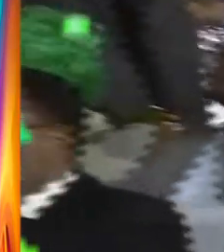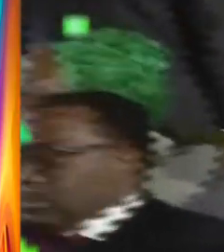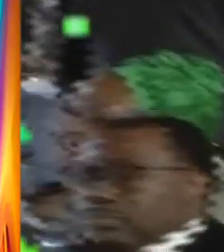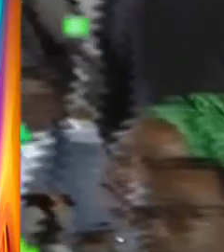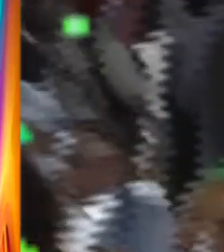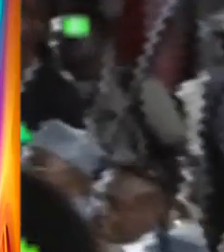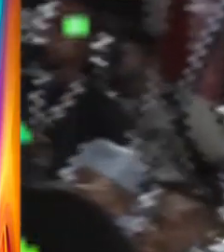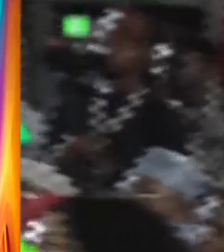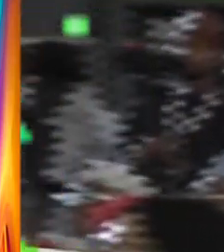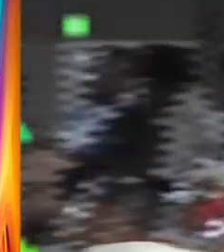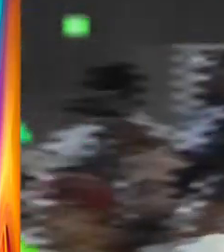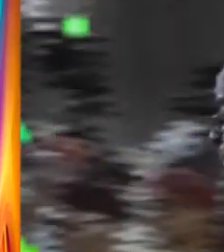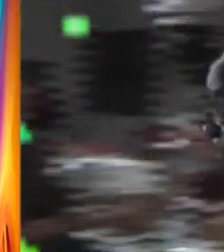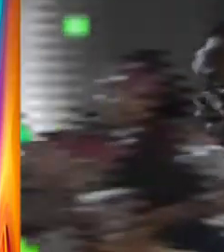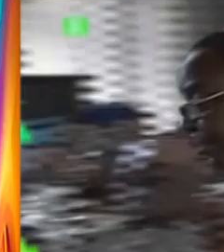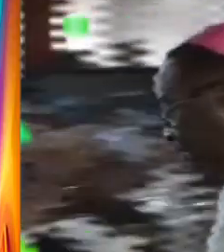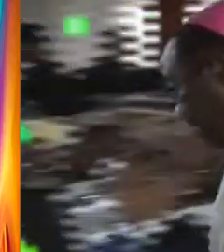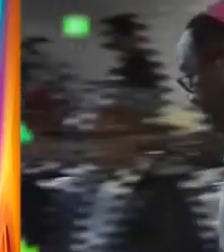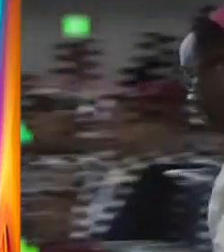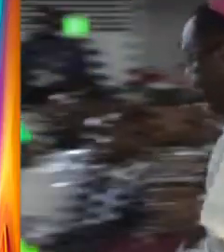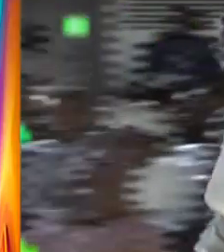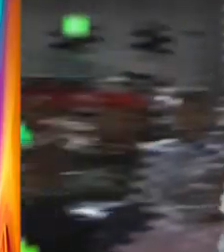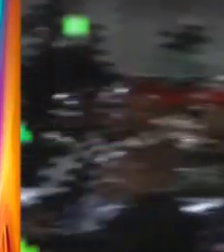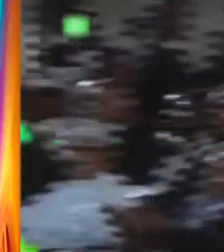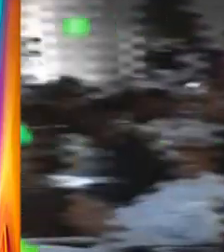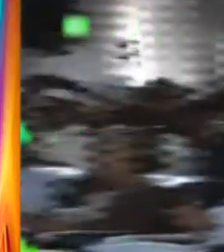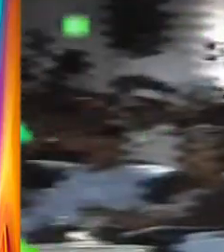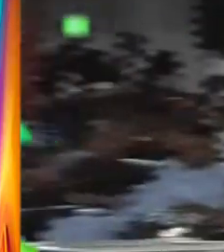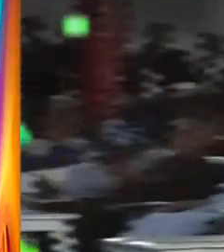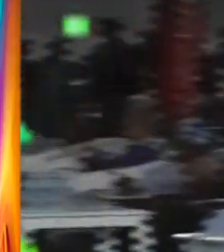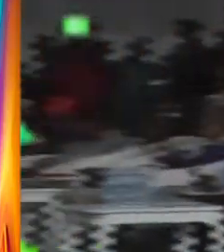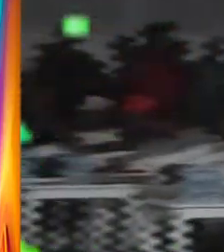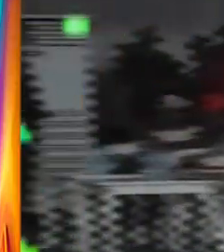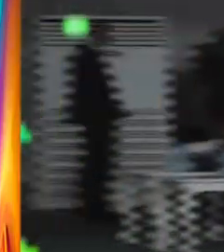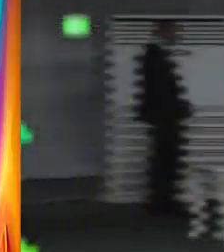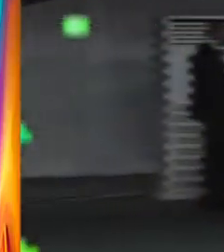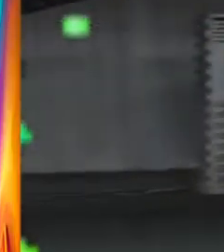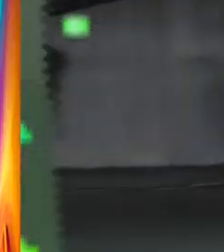I invite my Lord Bishop Matthew Hassan Kukah.